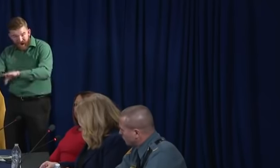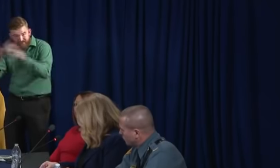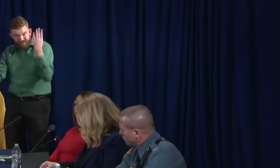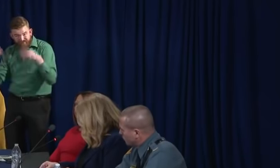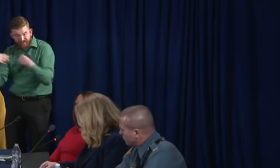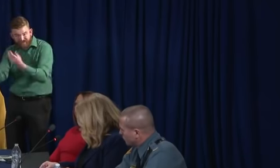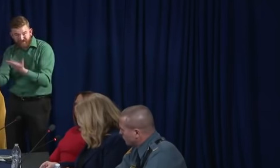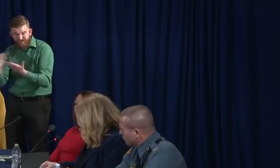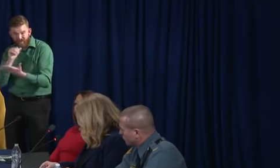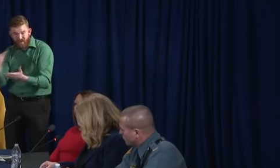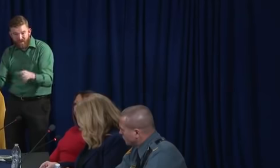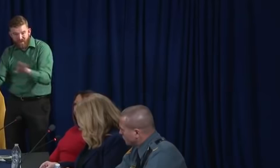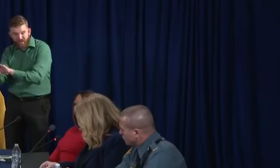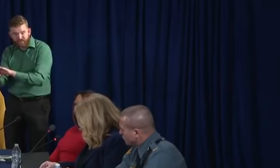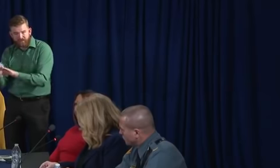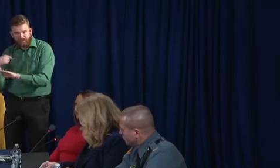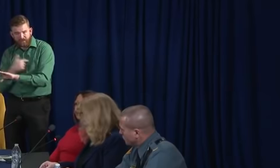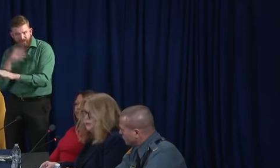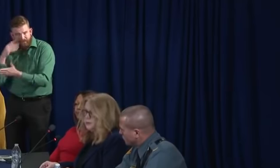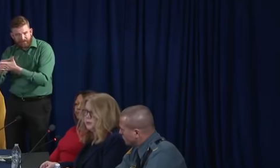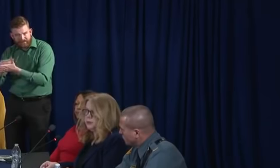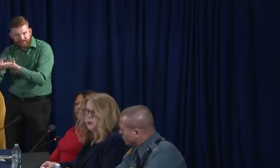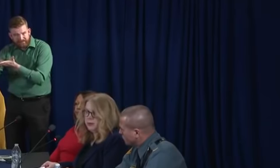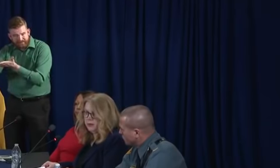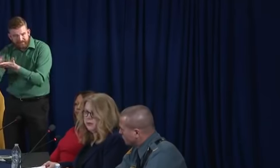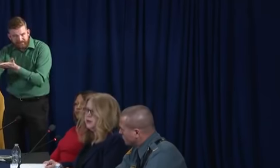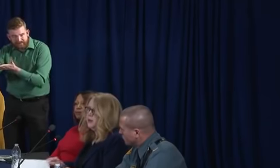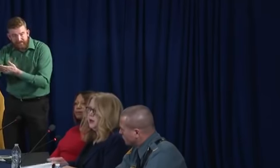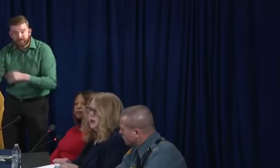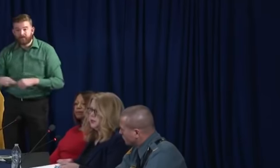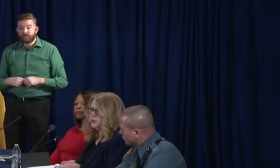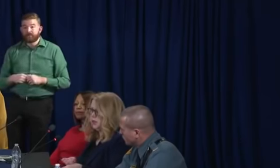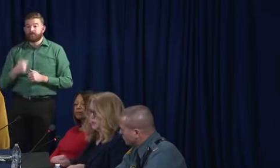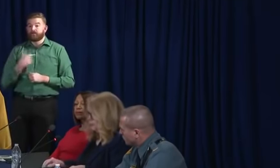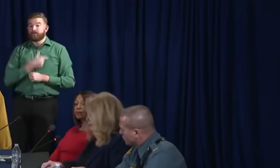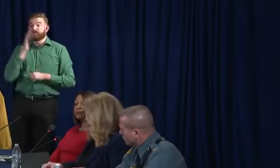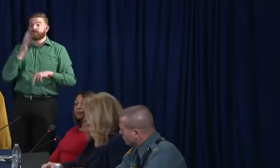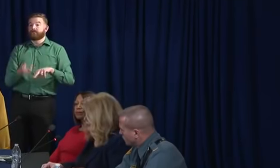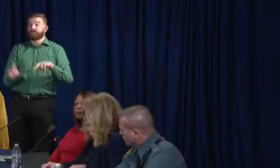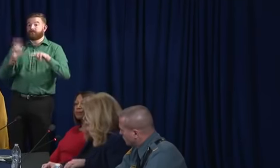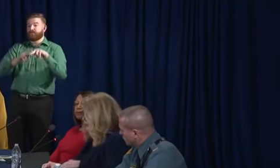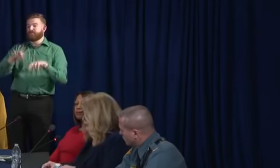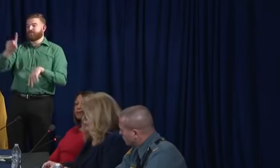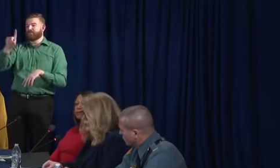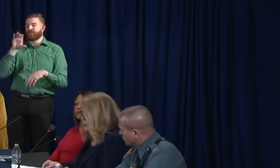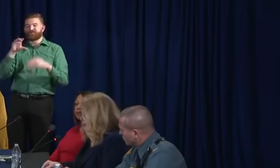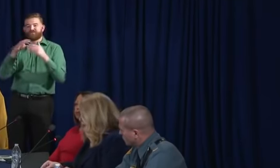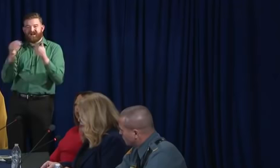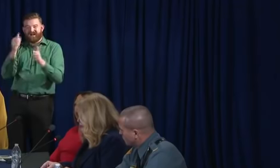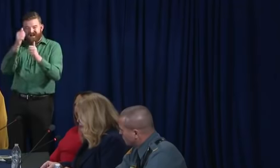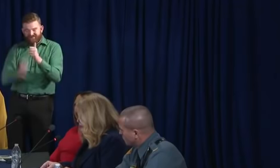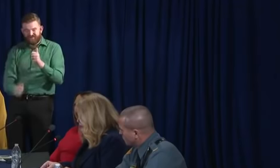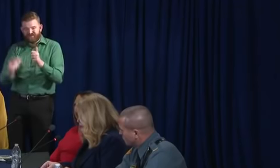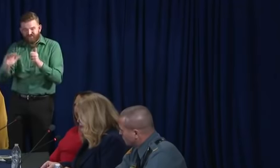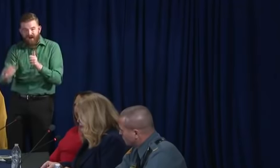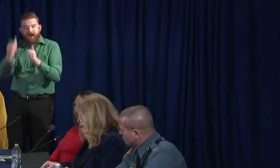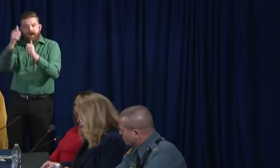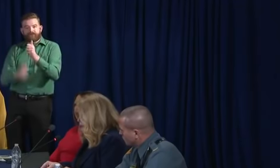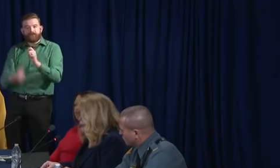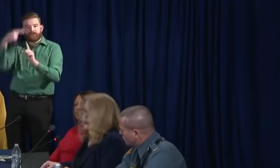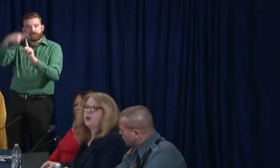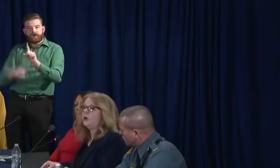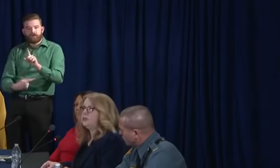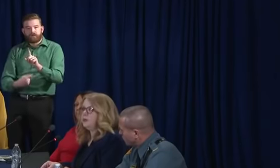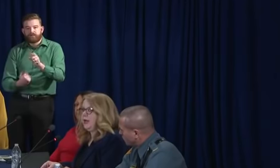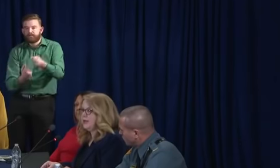of $100 per child in subsidy per month to help support those child care providers.